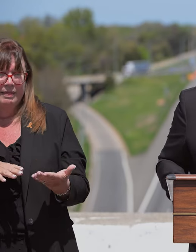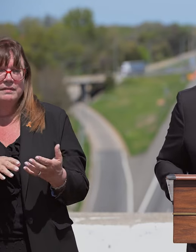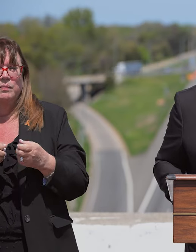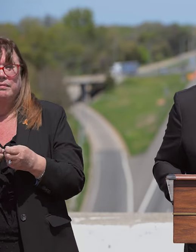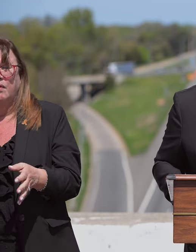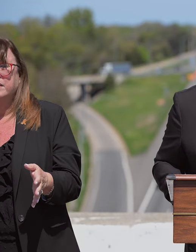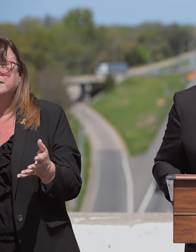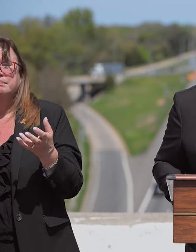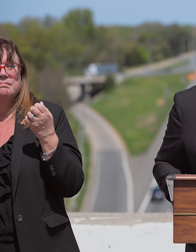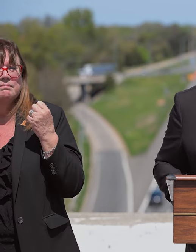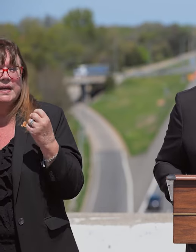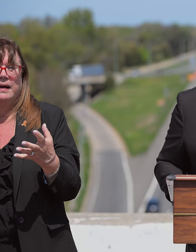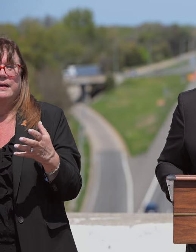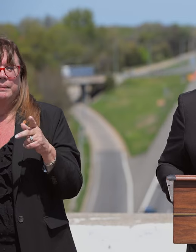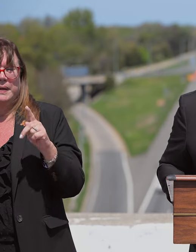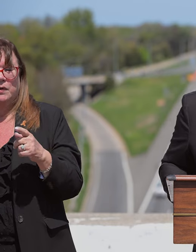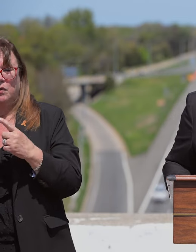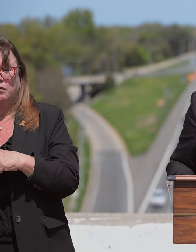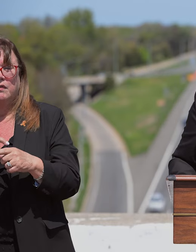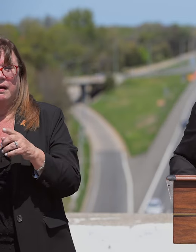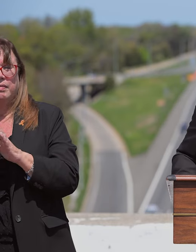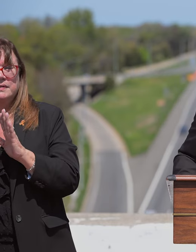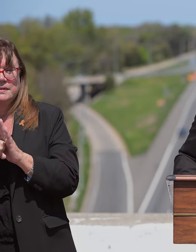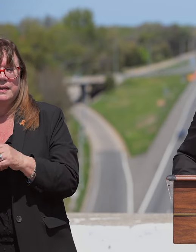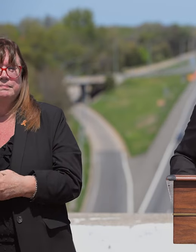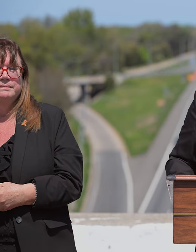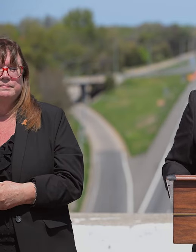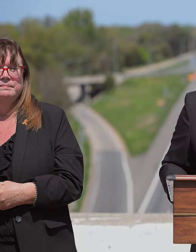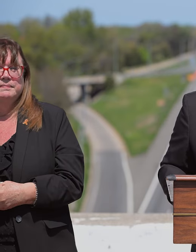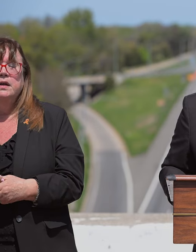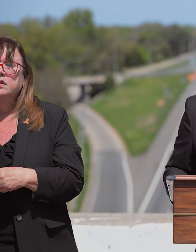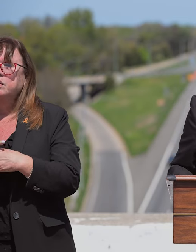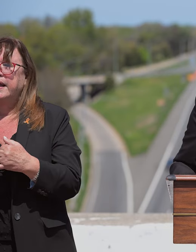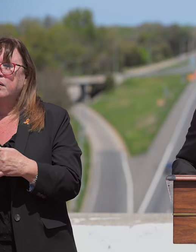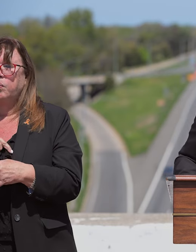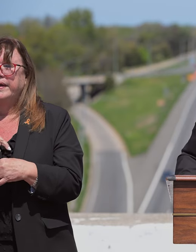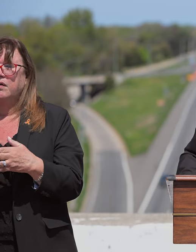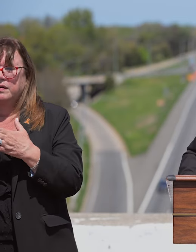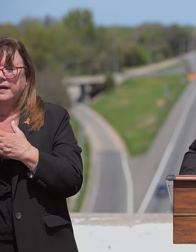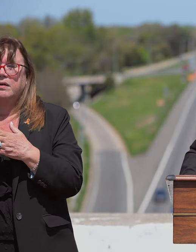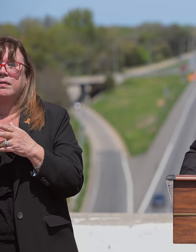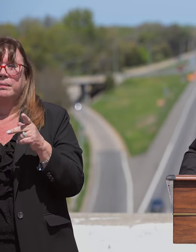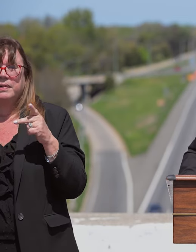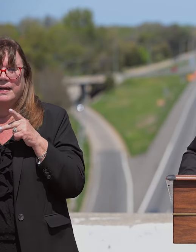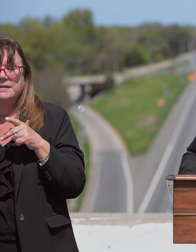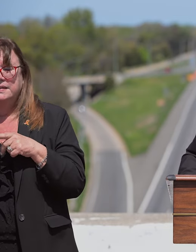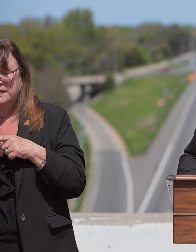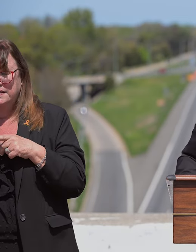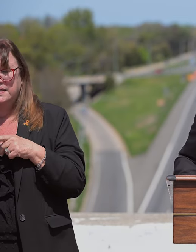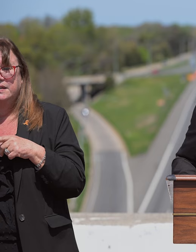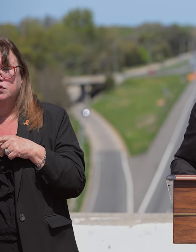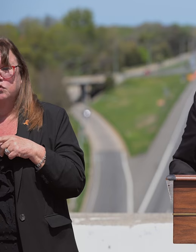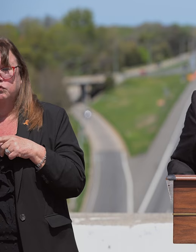many around this state. Today, we are overlooking the site where six crew members